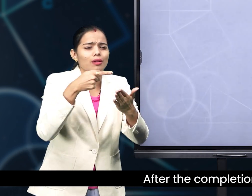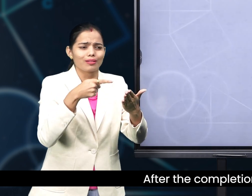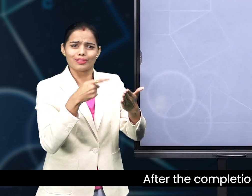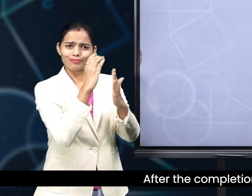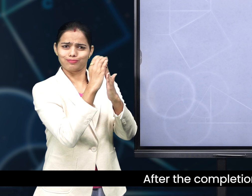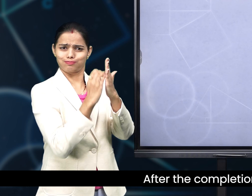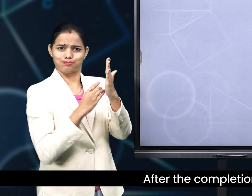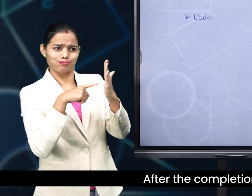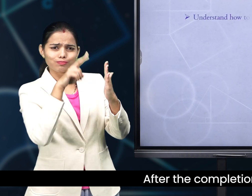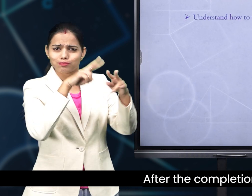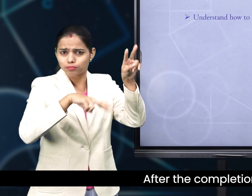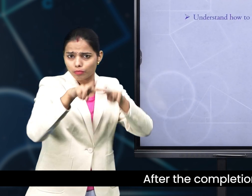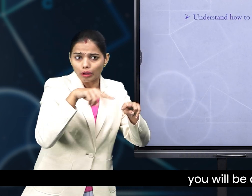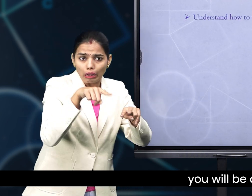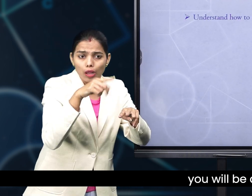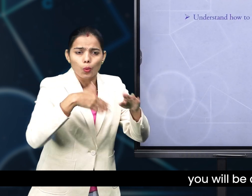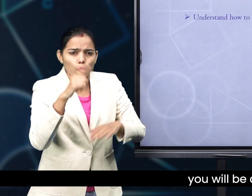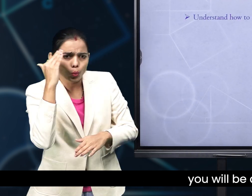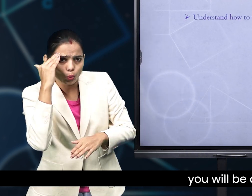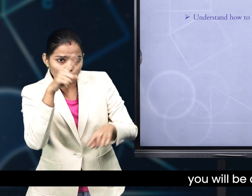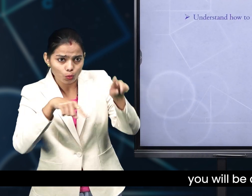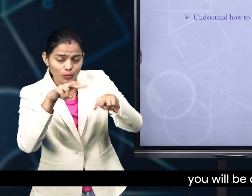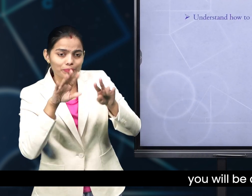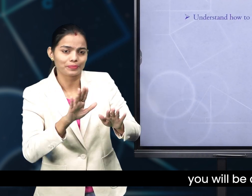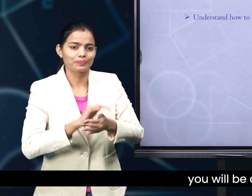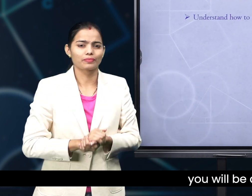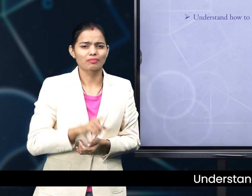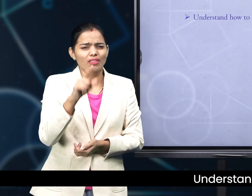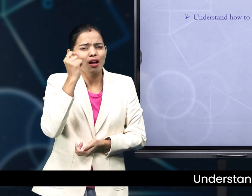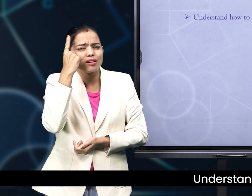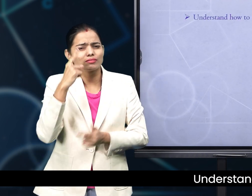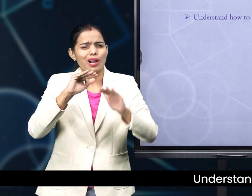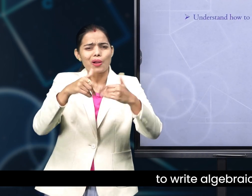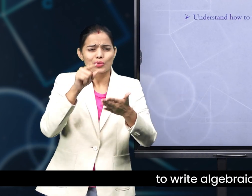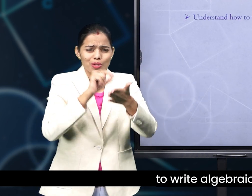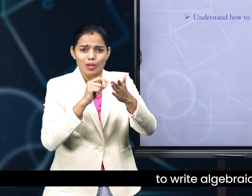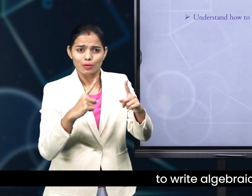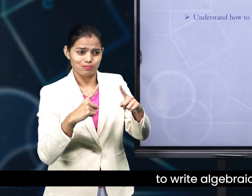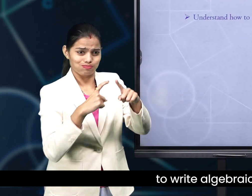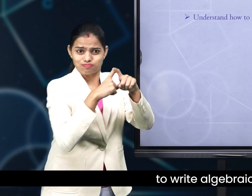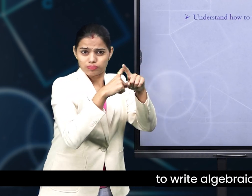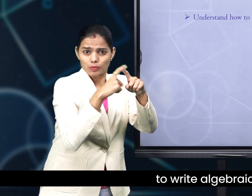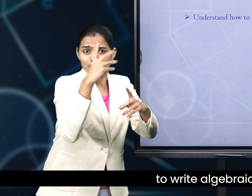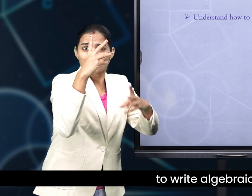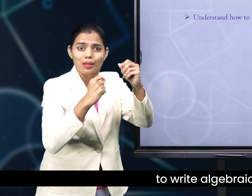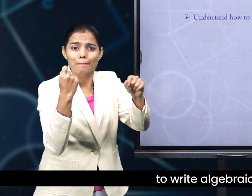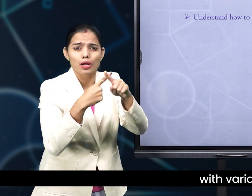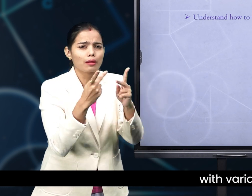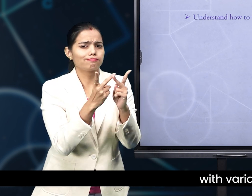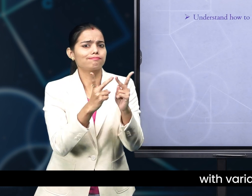After the completion of this lesson, you will be able to understand how to write algebraic expressions with